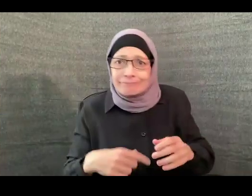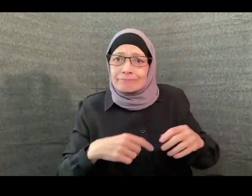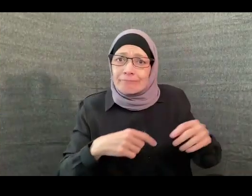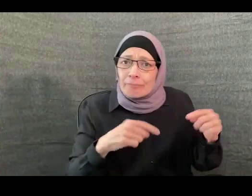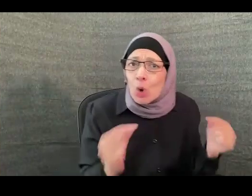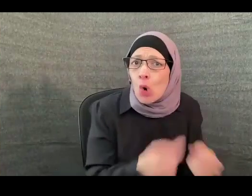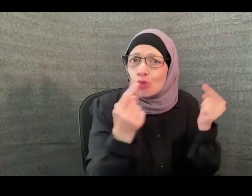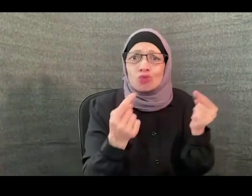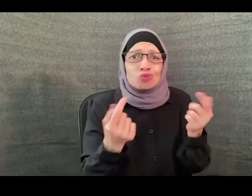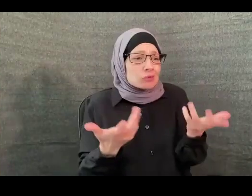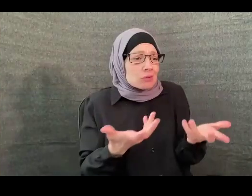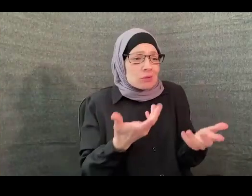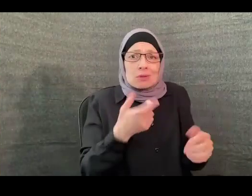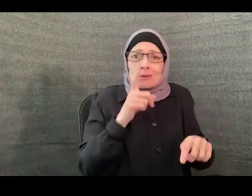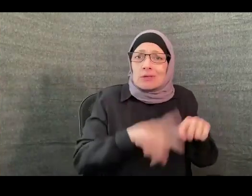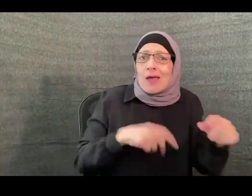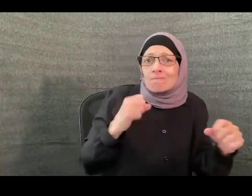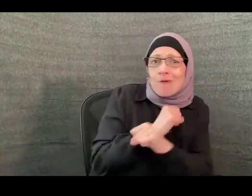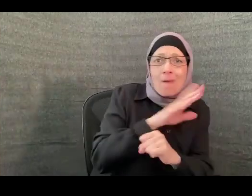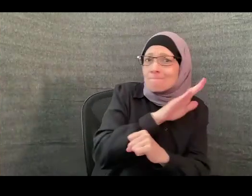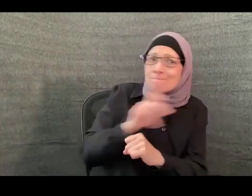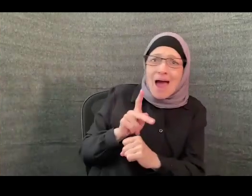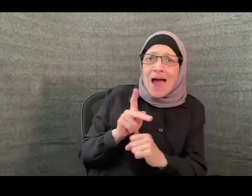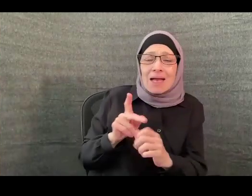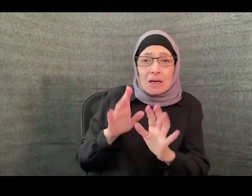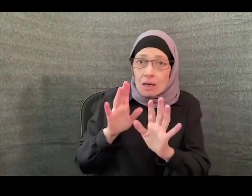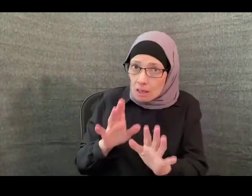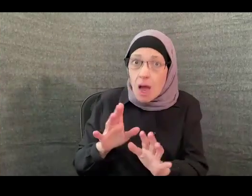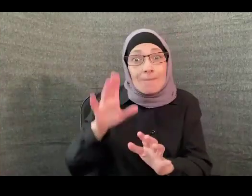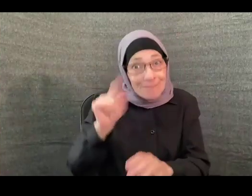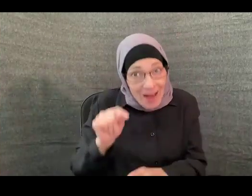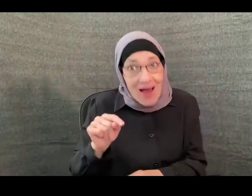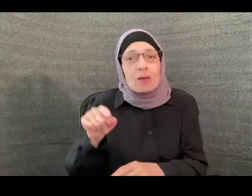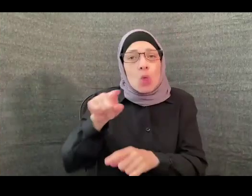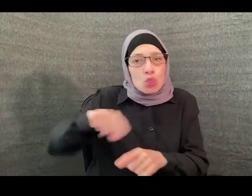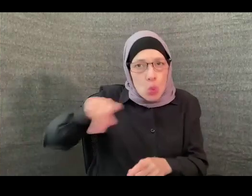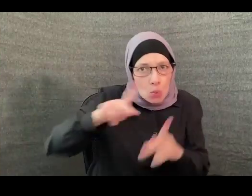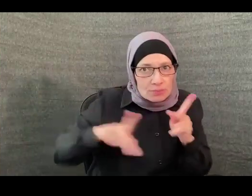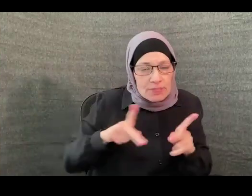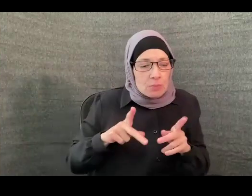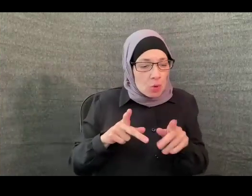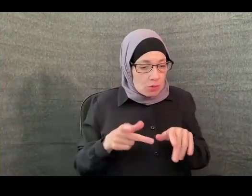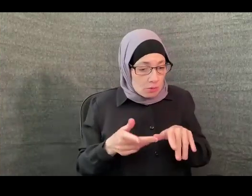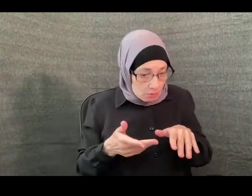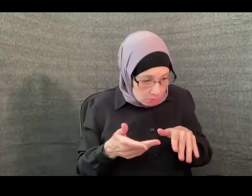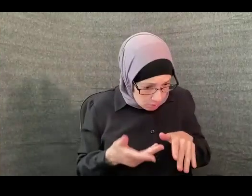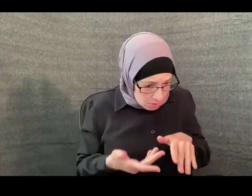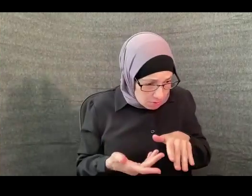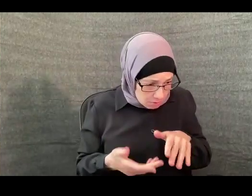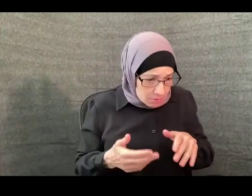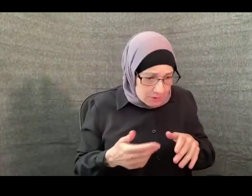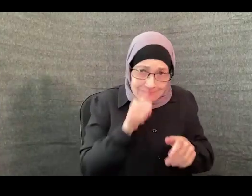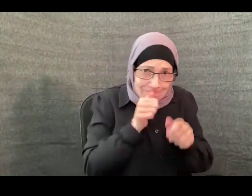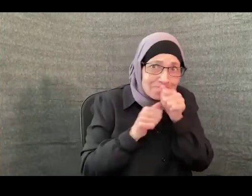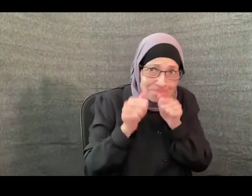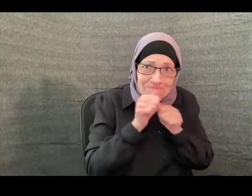maybe they are helpless. But in the hereafter, if they stand for what is true,